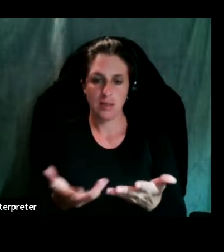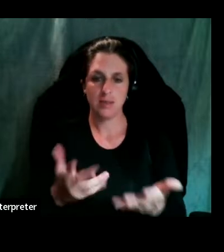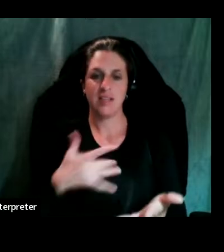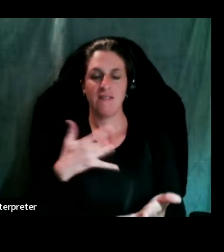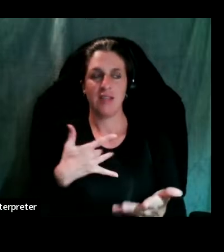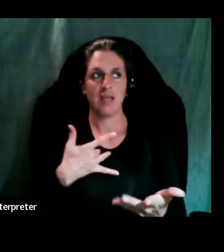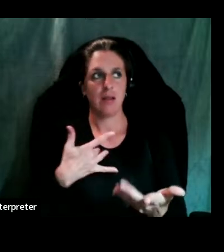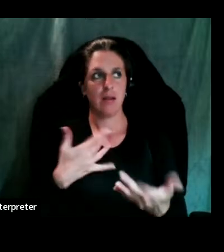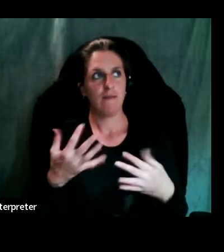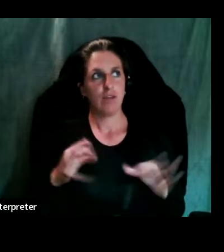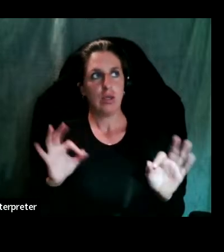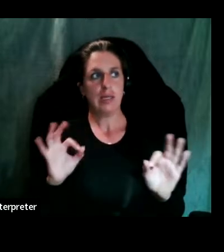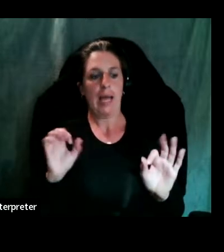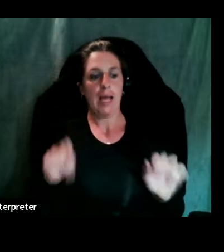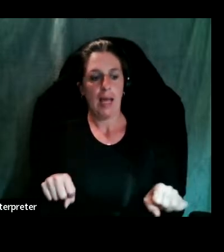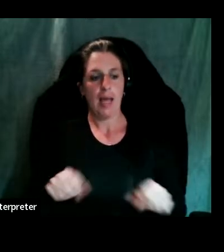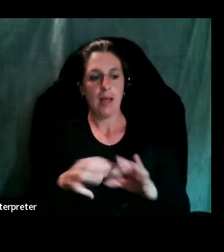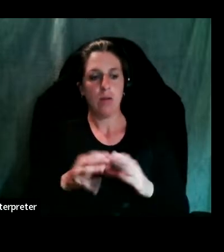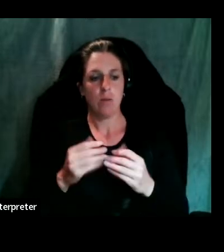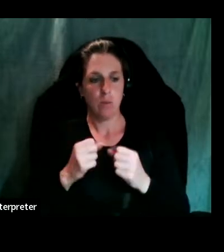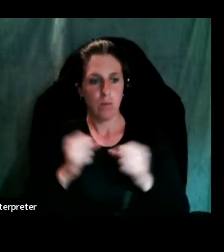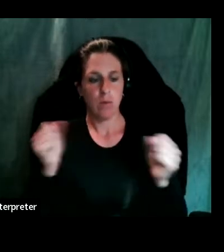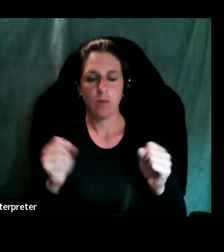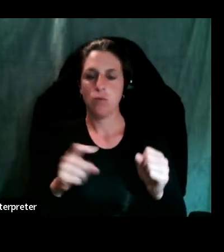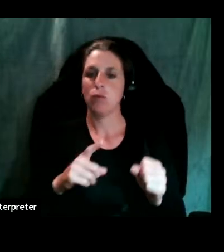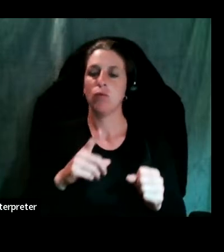do so. It's really important. Thank you.